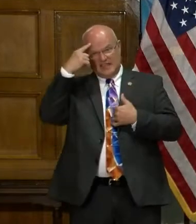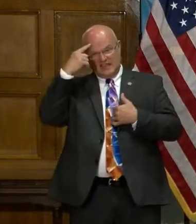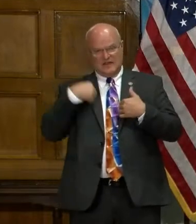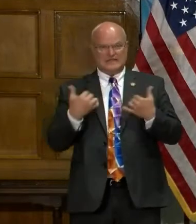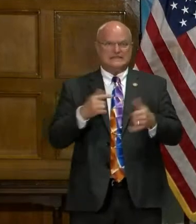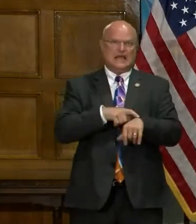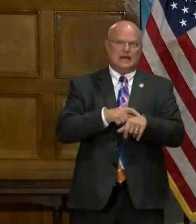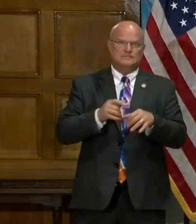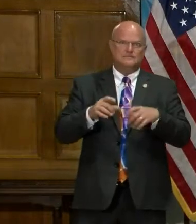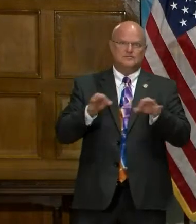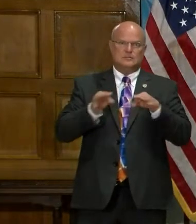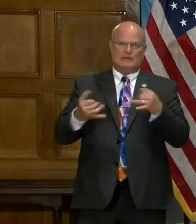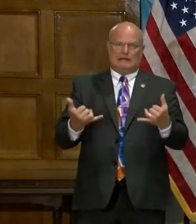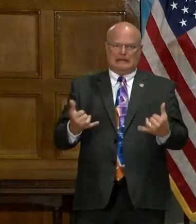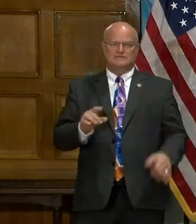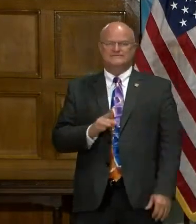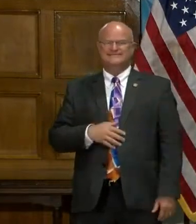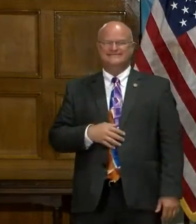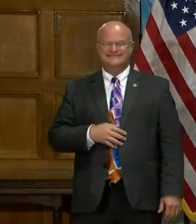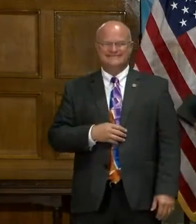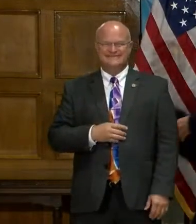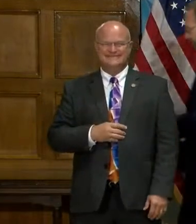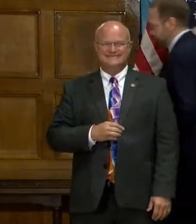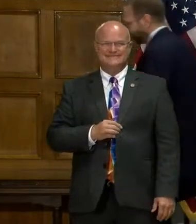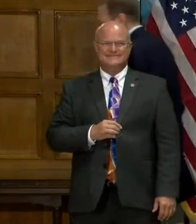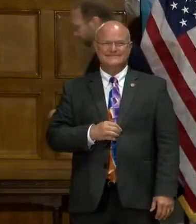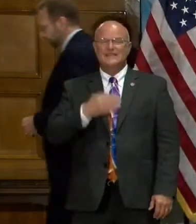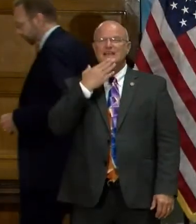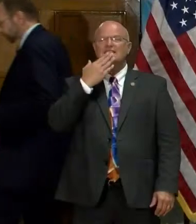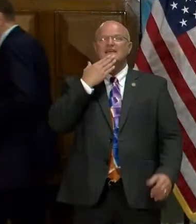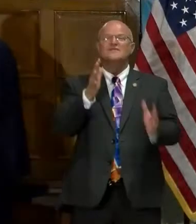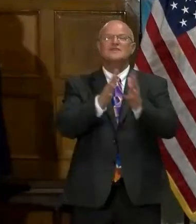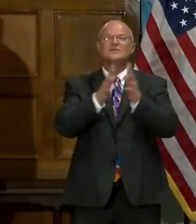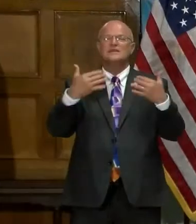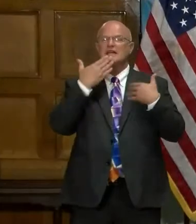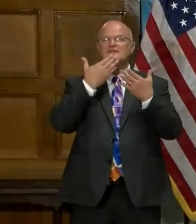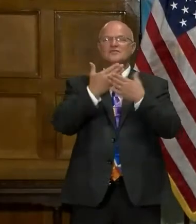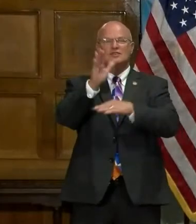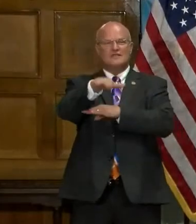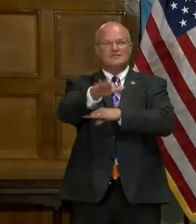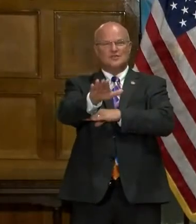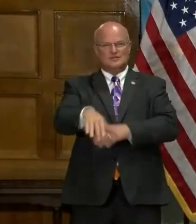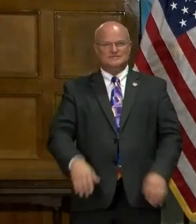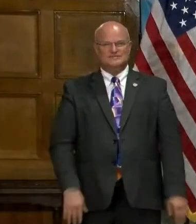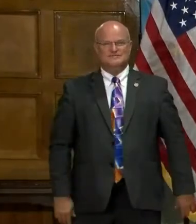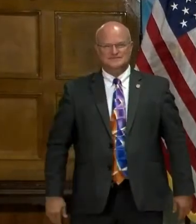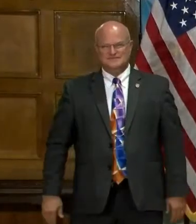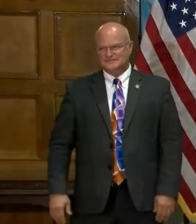else here has patience for. Thank you all very much. Have a good afternoon.